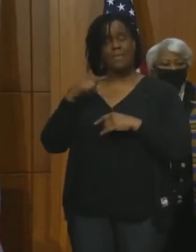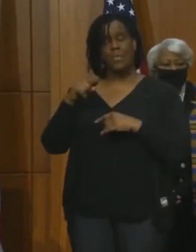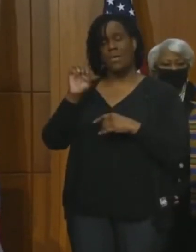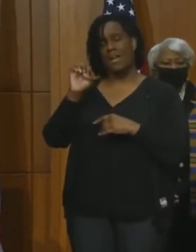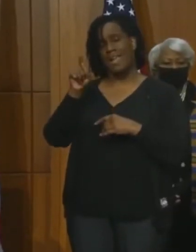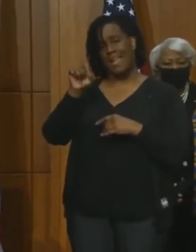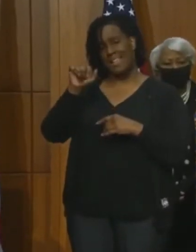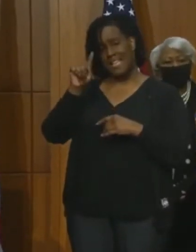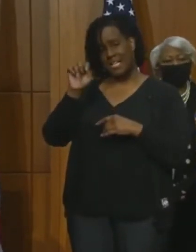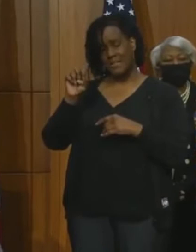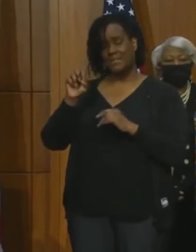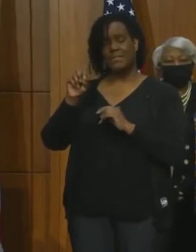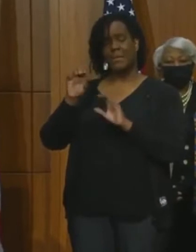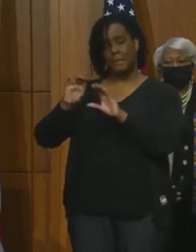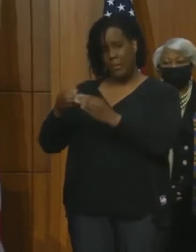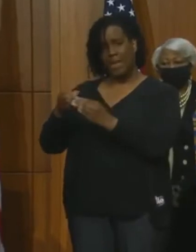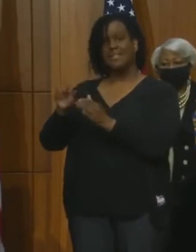branch state employees.